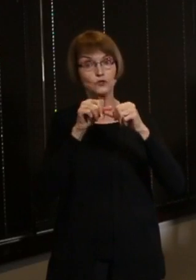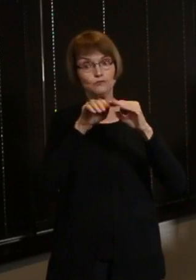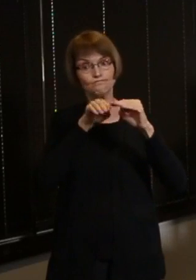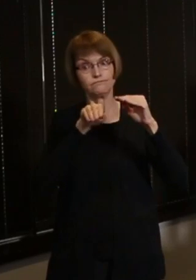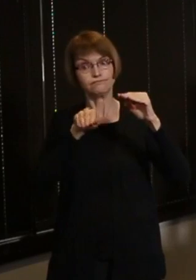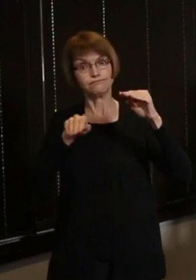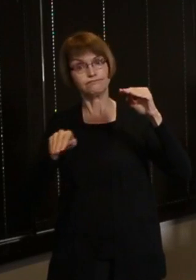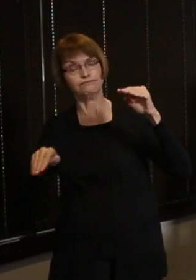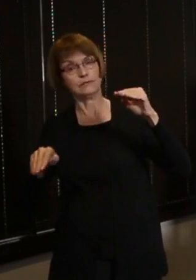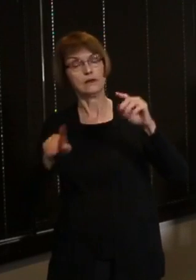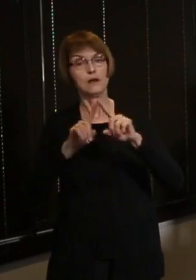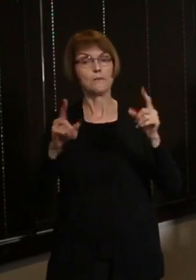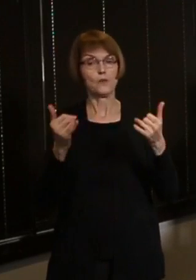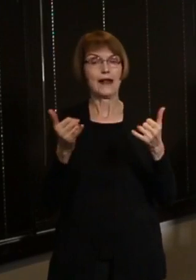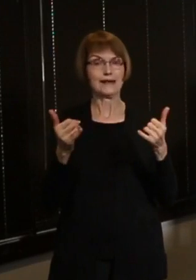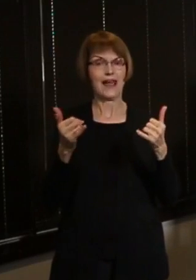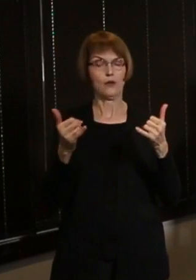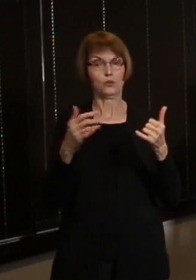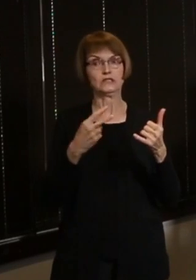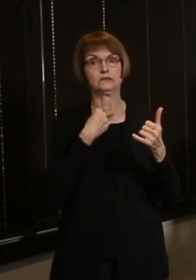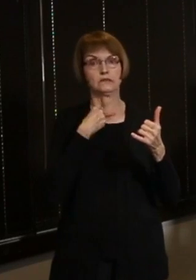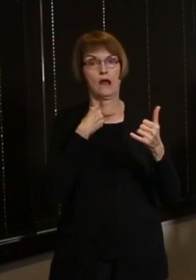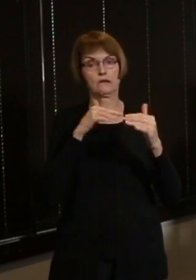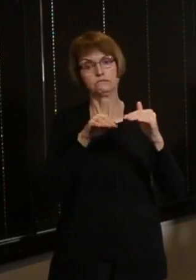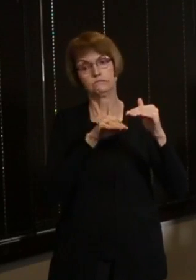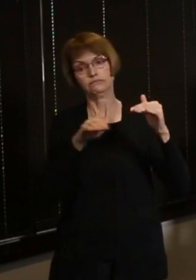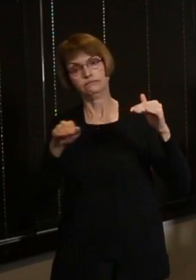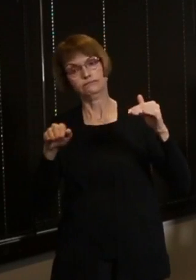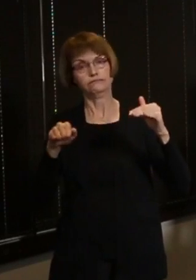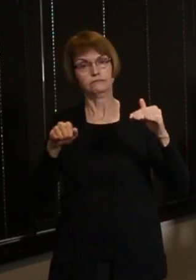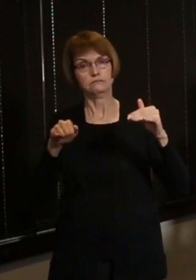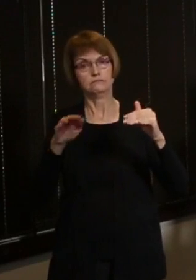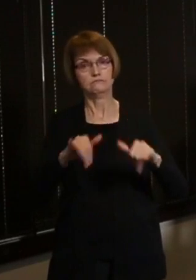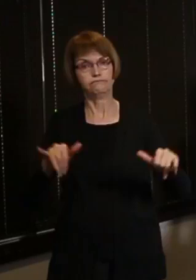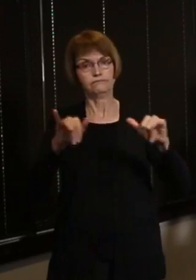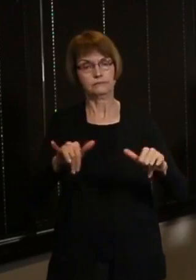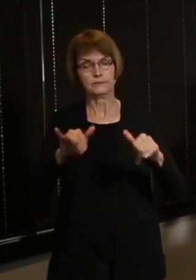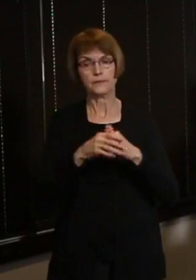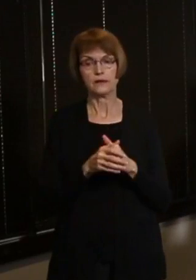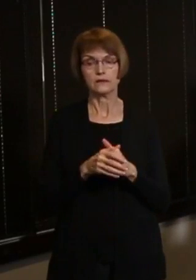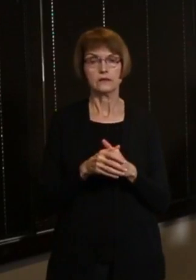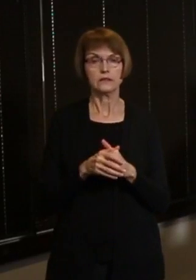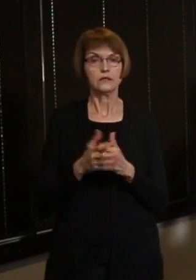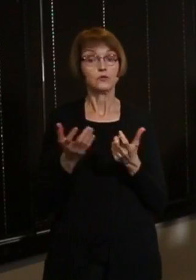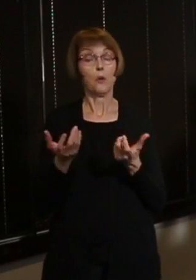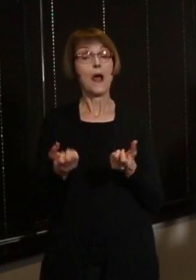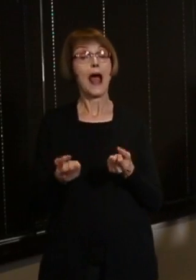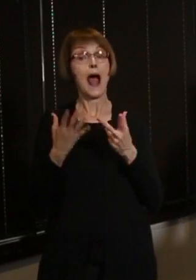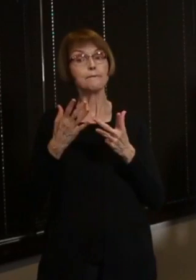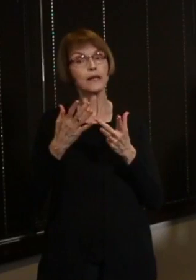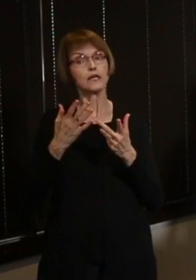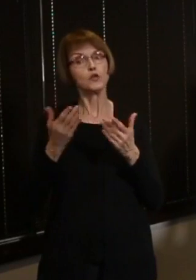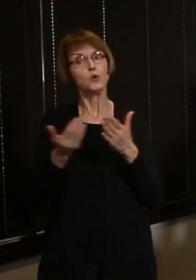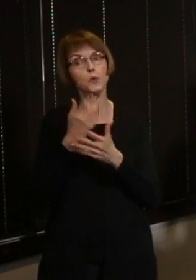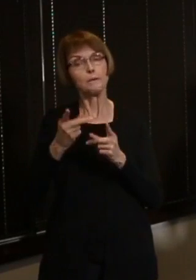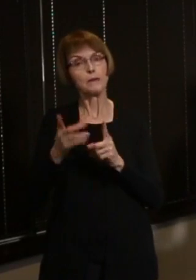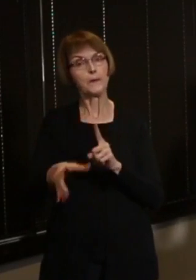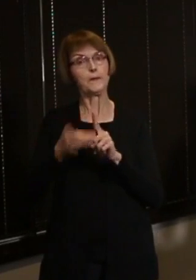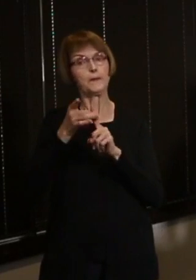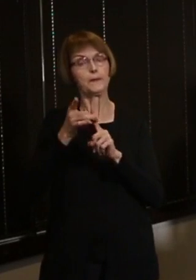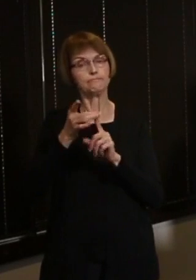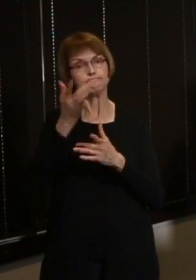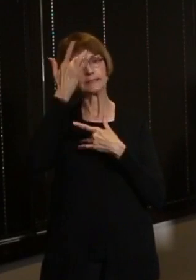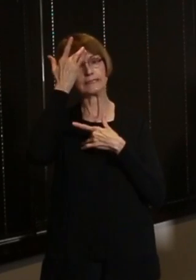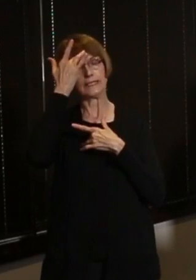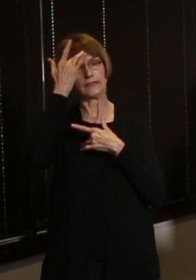come down, but right now we seem to be stuck right around that number. Our prevalence of reported cases, again, these graphs